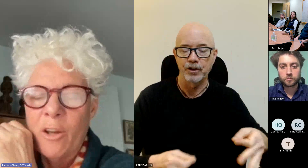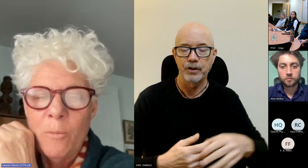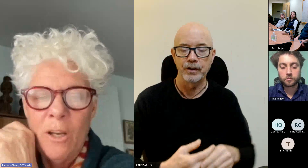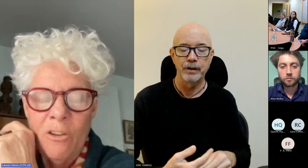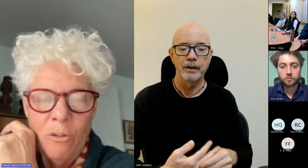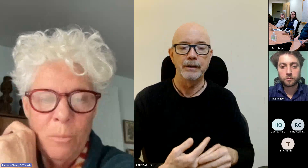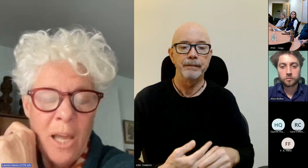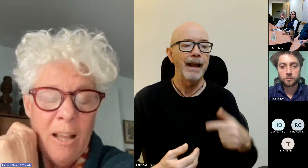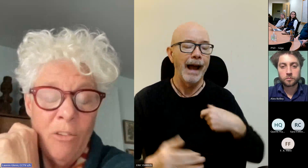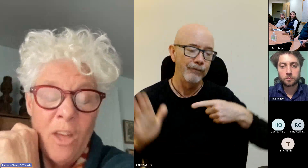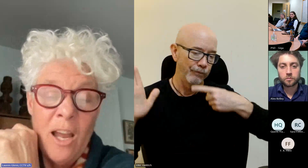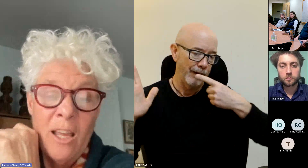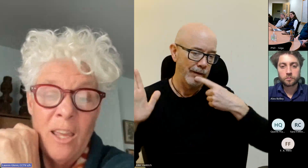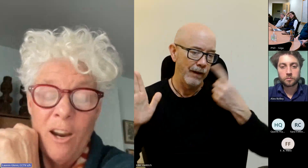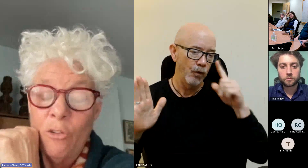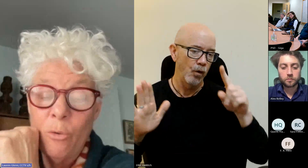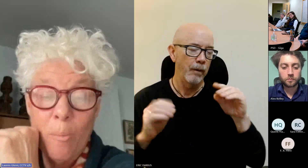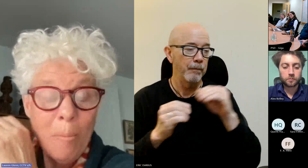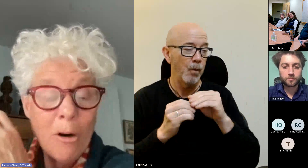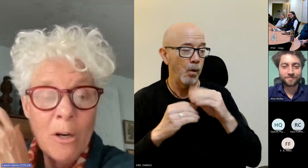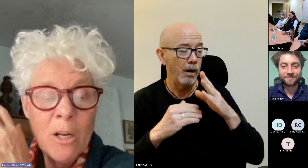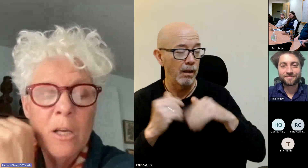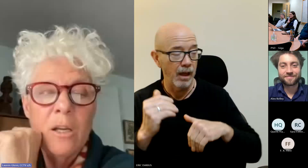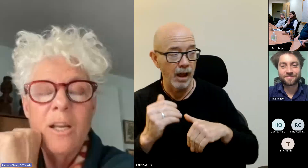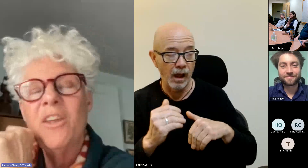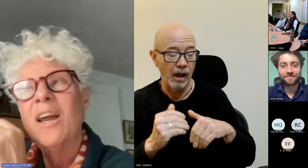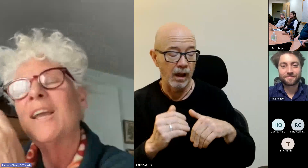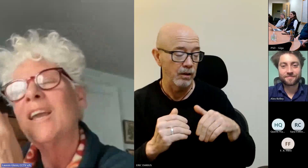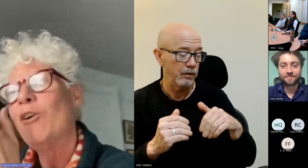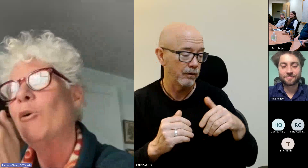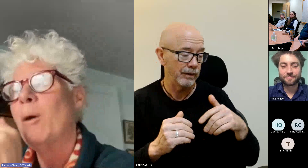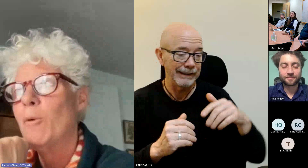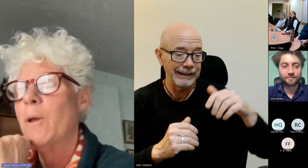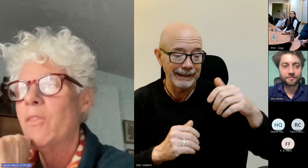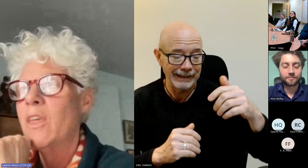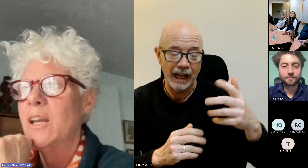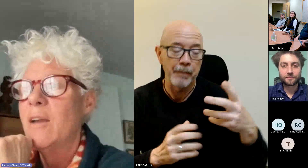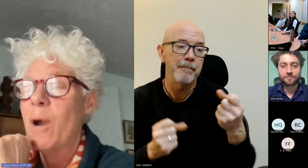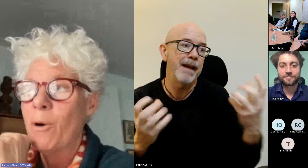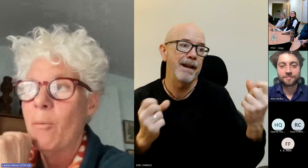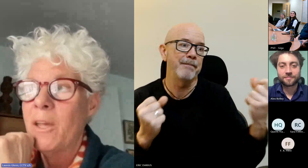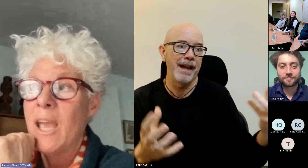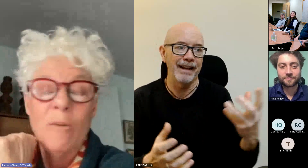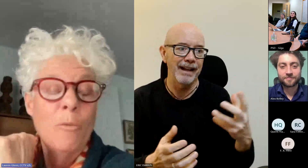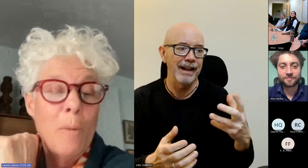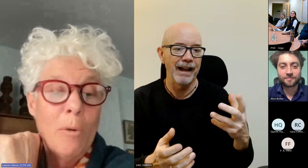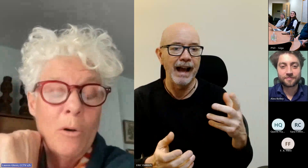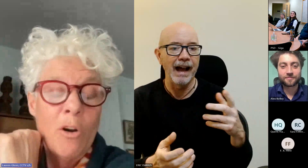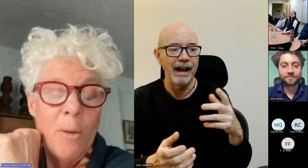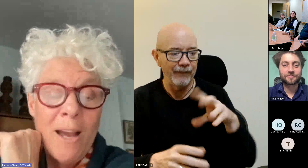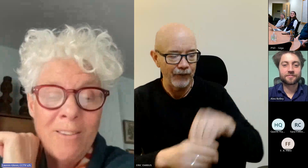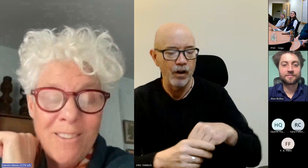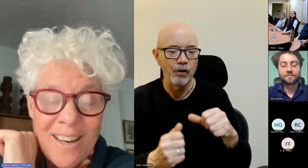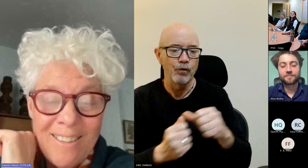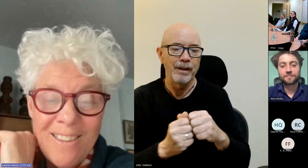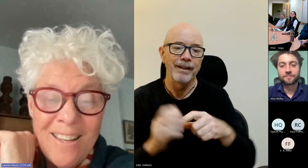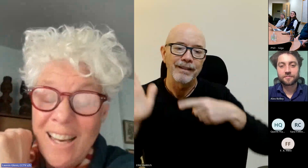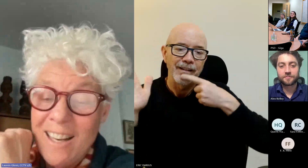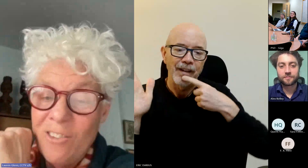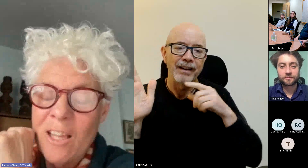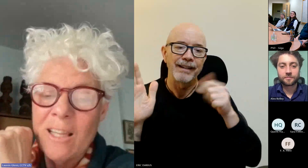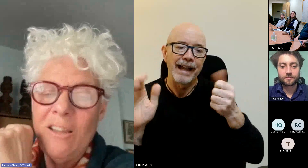10-year telecommunication plans than I care to remember. Not that I care to remember, but that I probably can remember, going back to